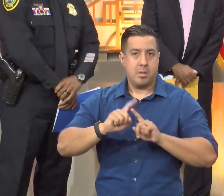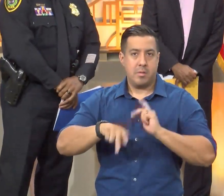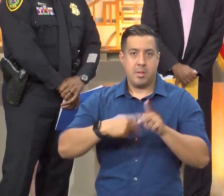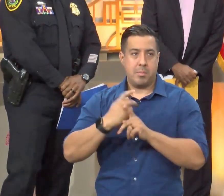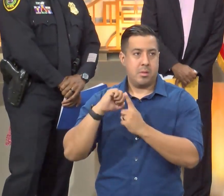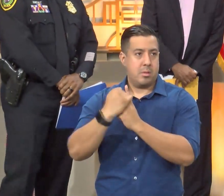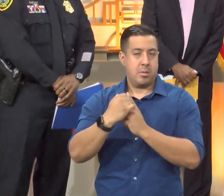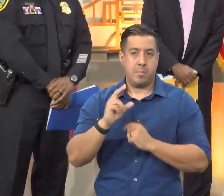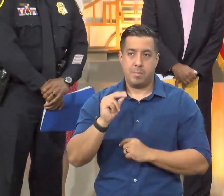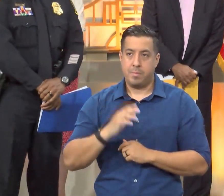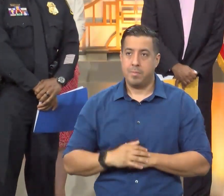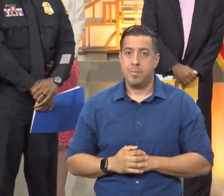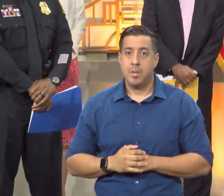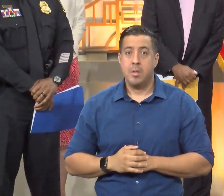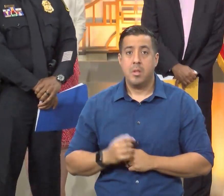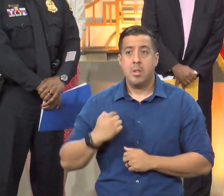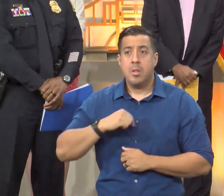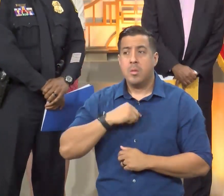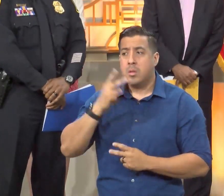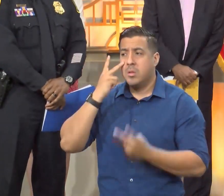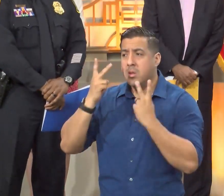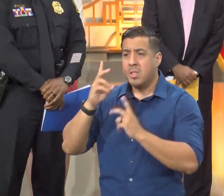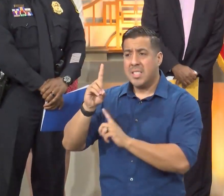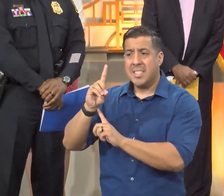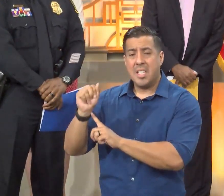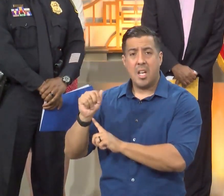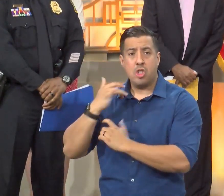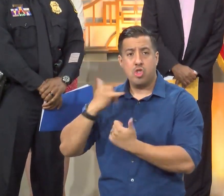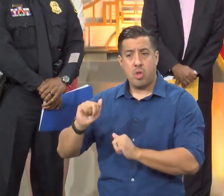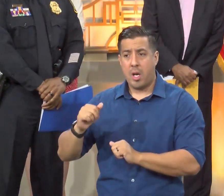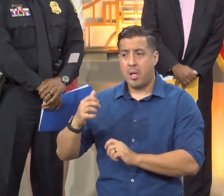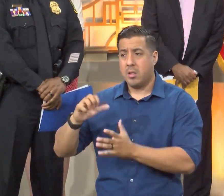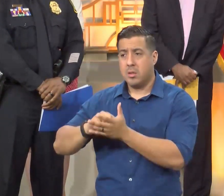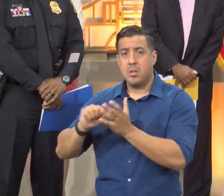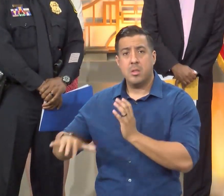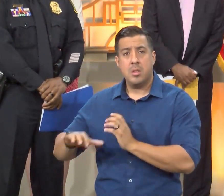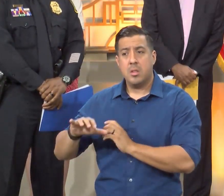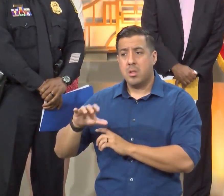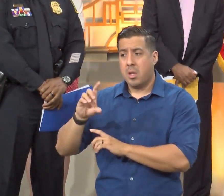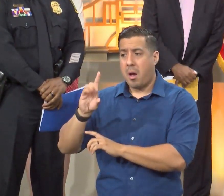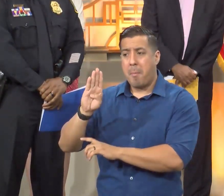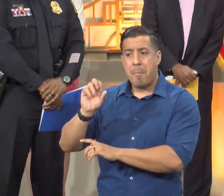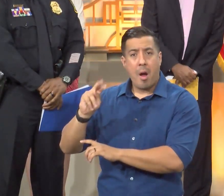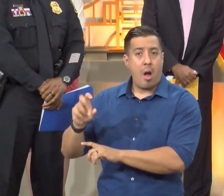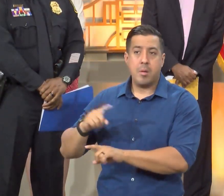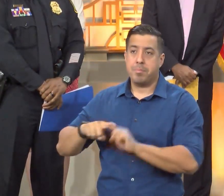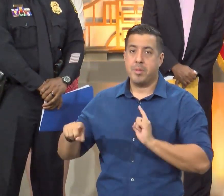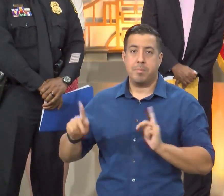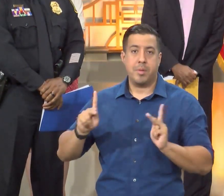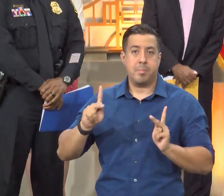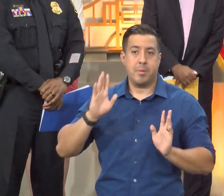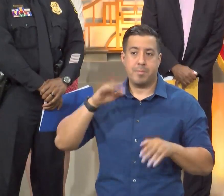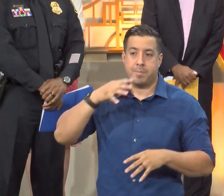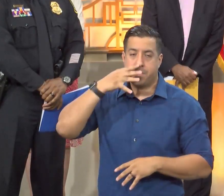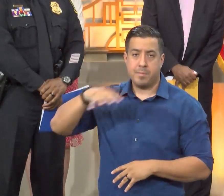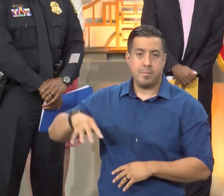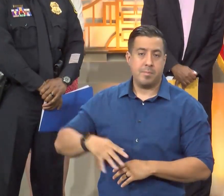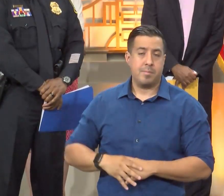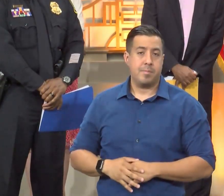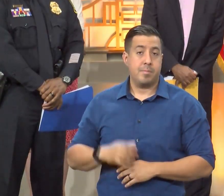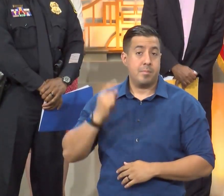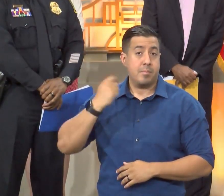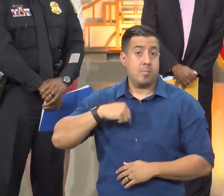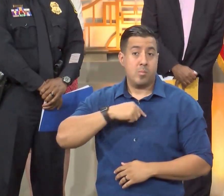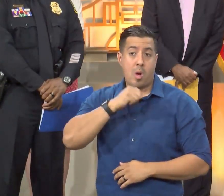also see that the DA's countless requests to revoke bond have fallen on deaf ears. We blame no one, but